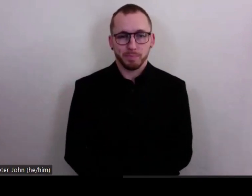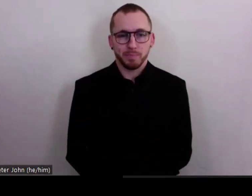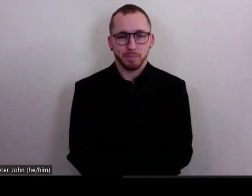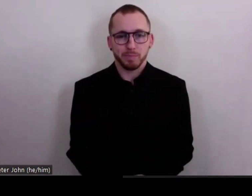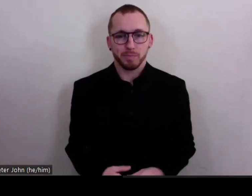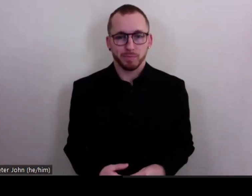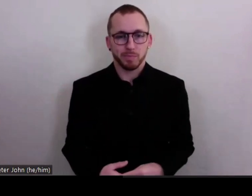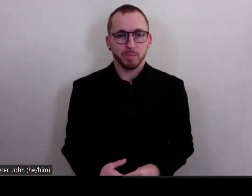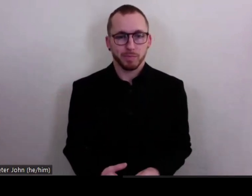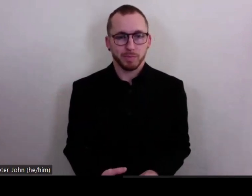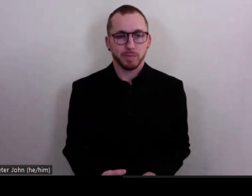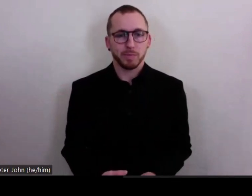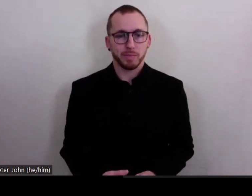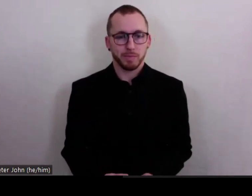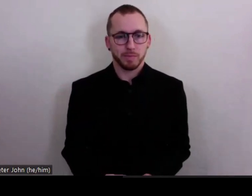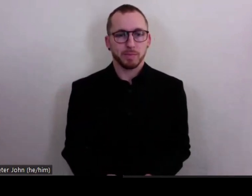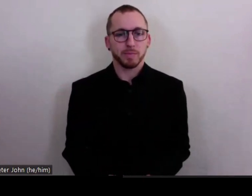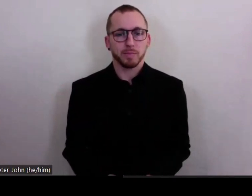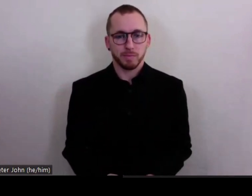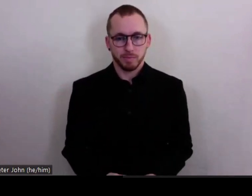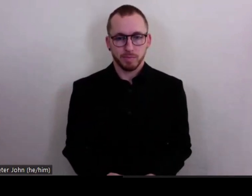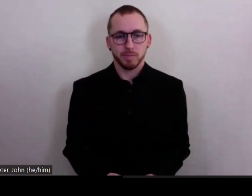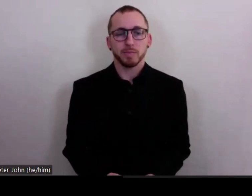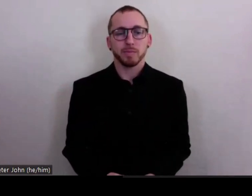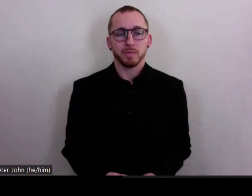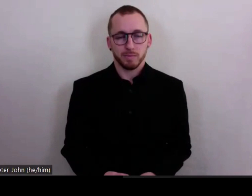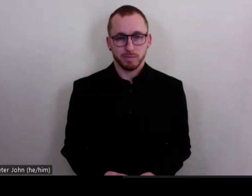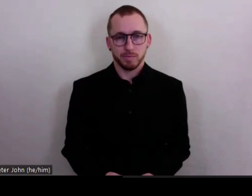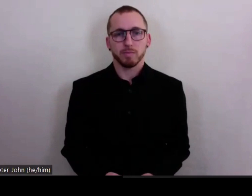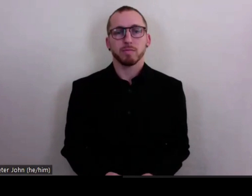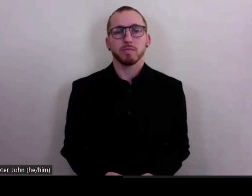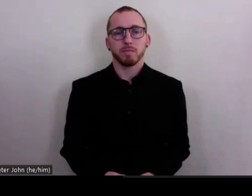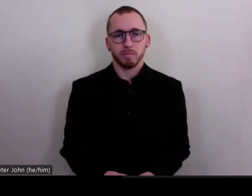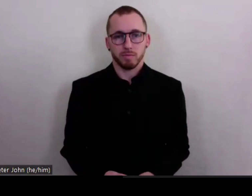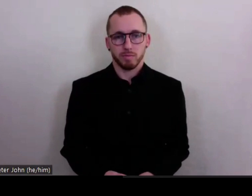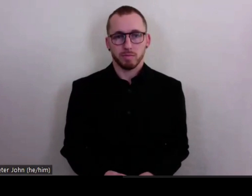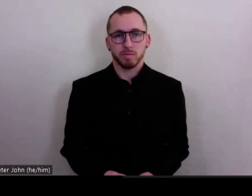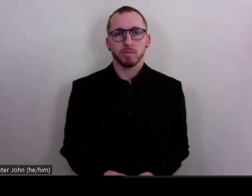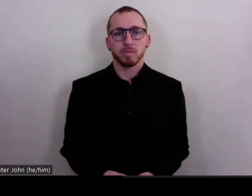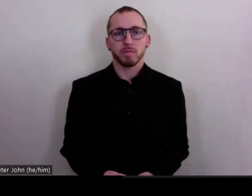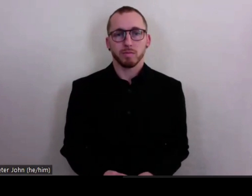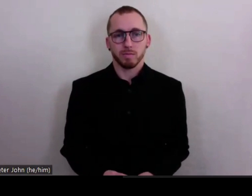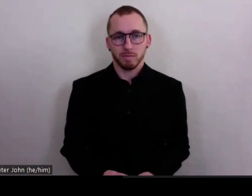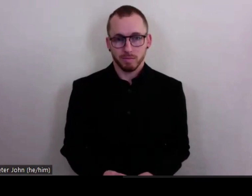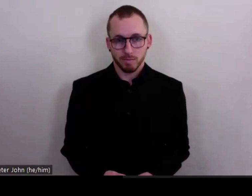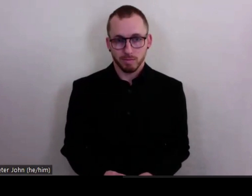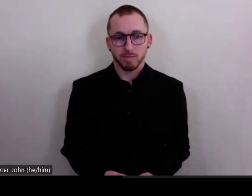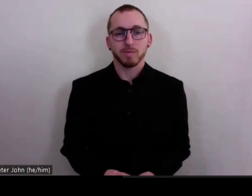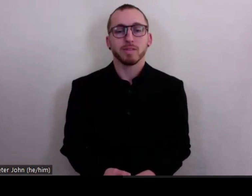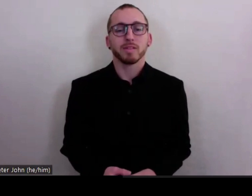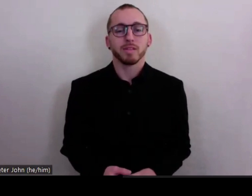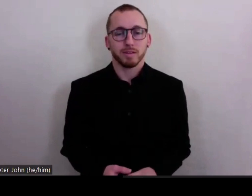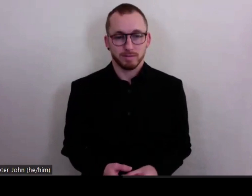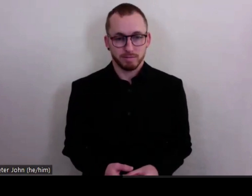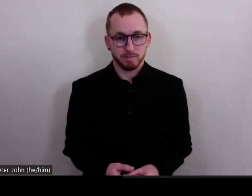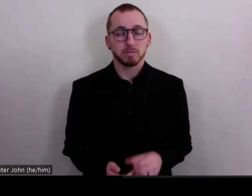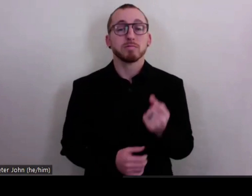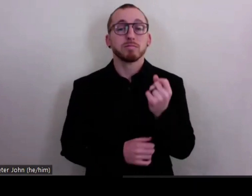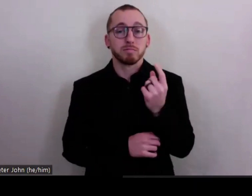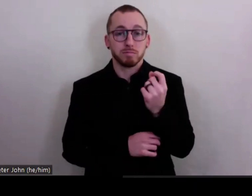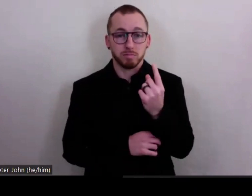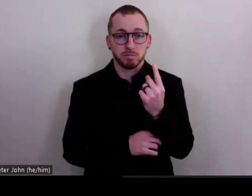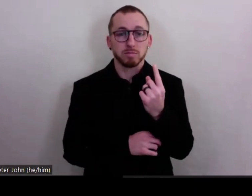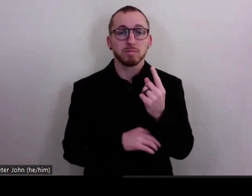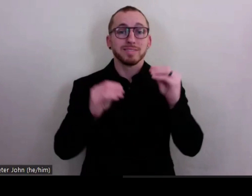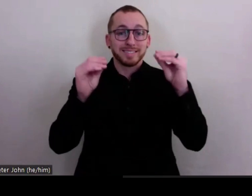and 13-year-old, and the teachers, shout out to St. Michael's Elementary and Middle. The teachers and staff